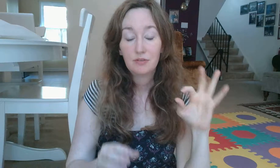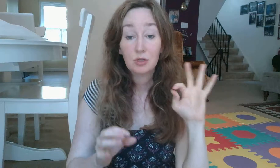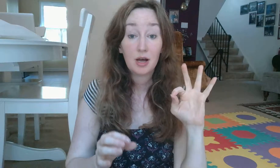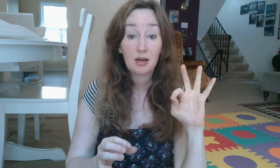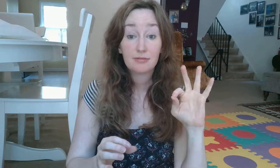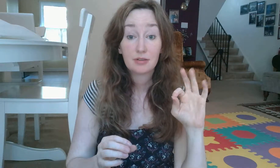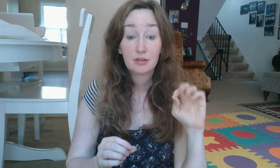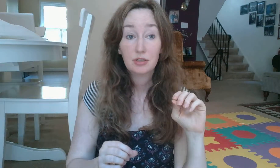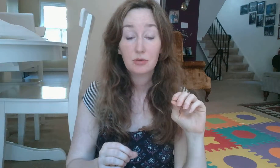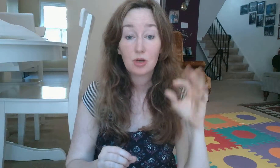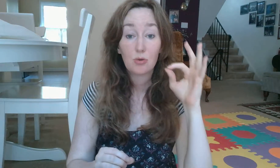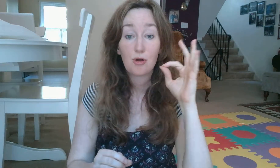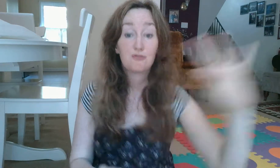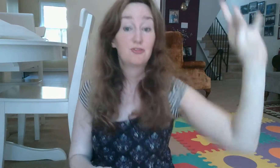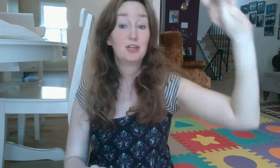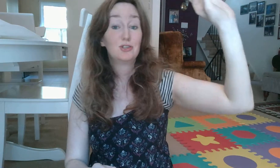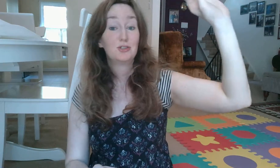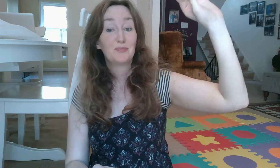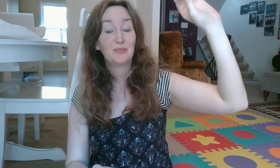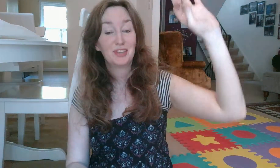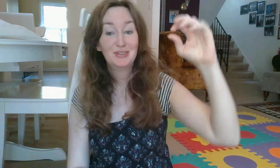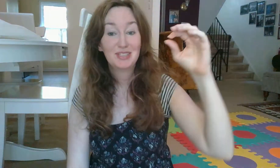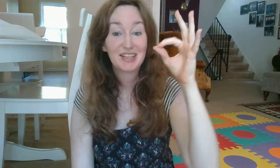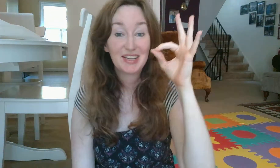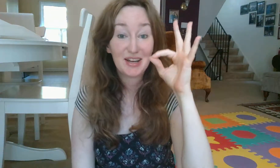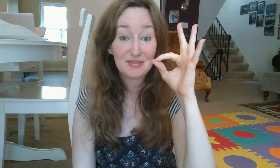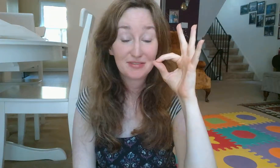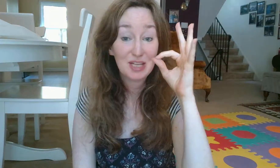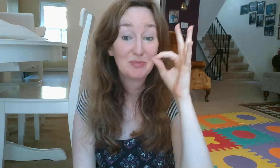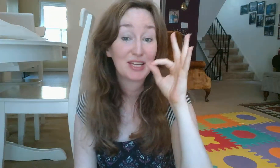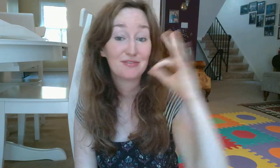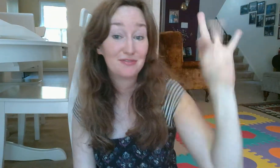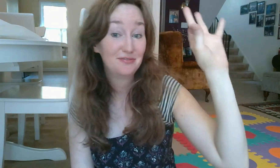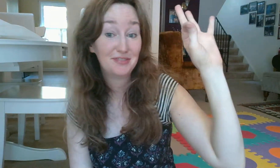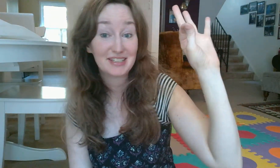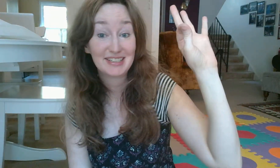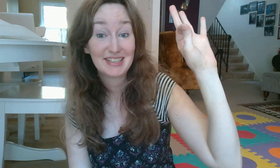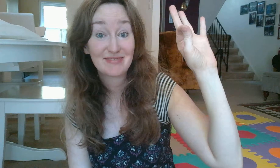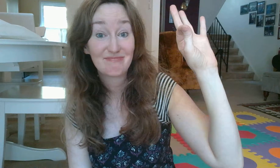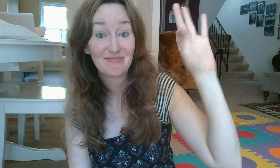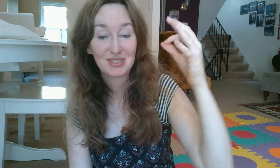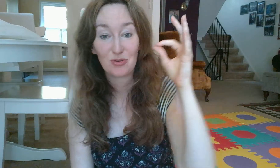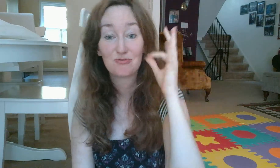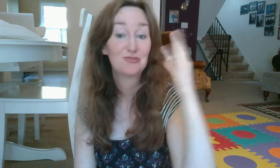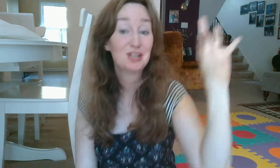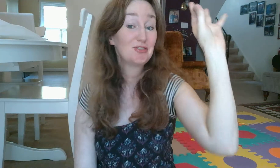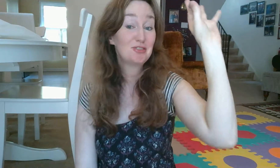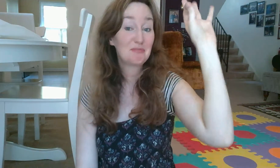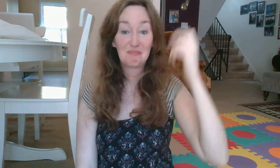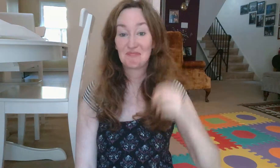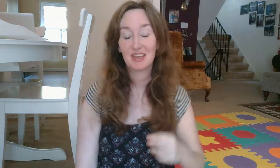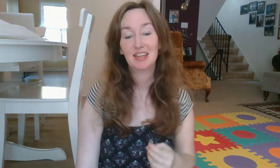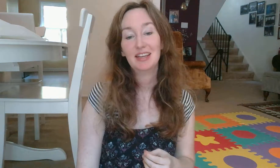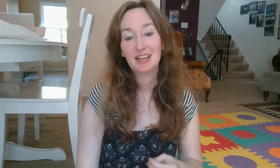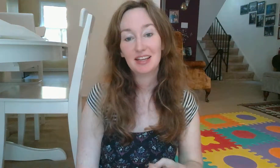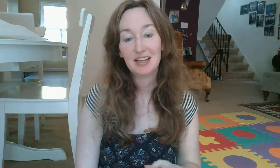know F, you know French. You take an F and you make it fancy. So French.